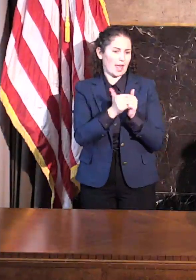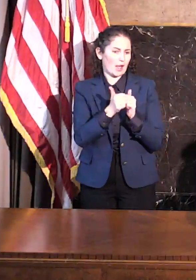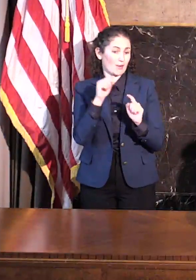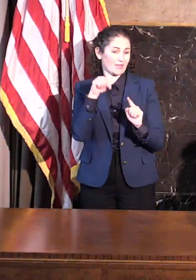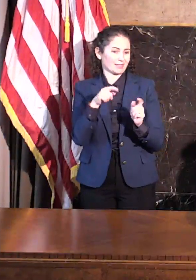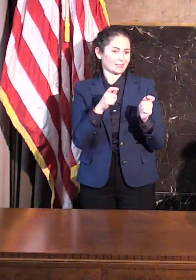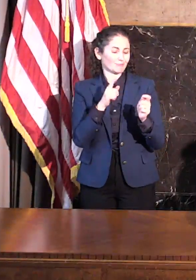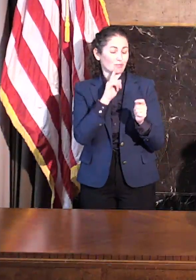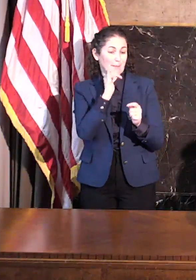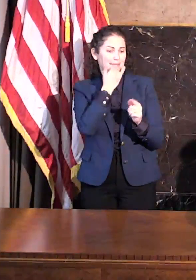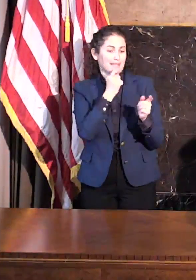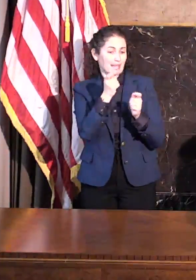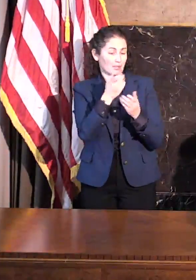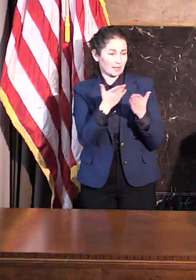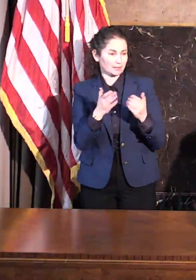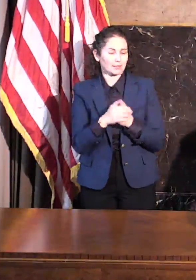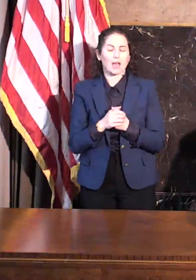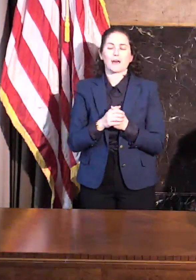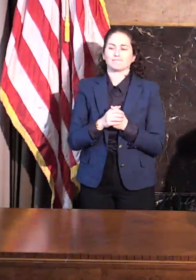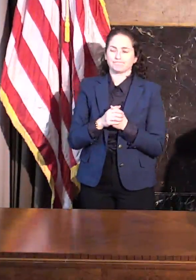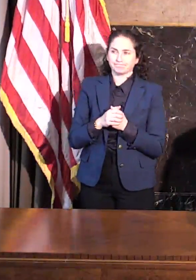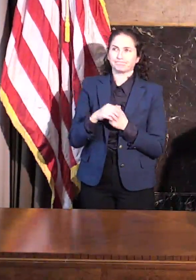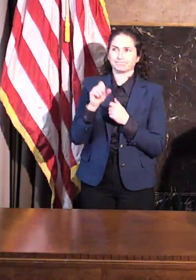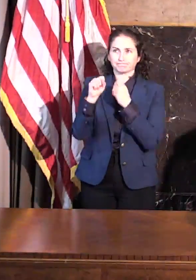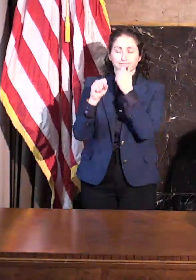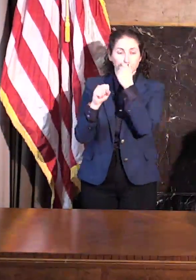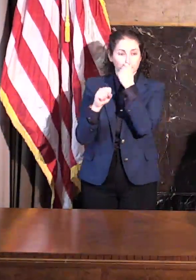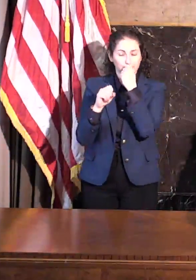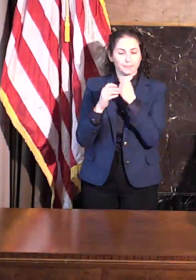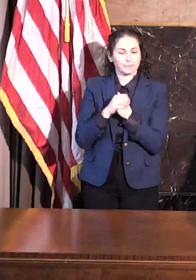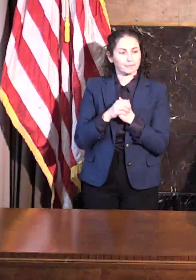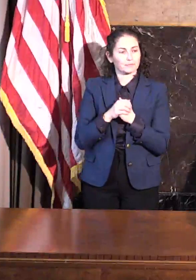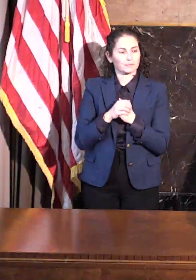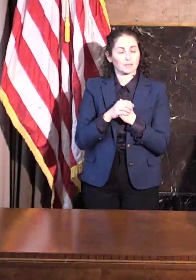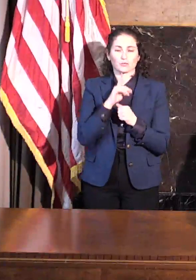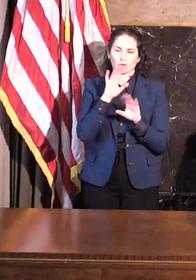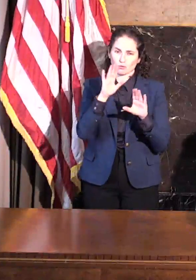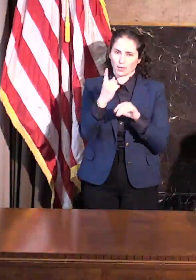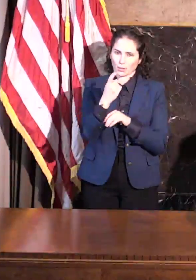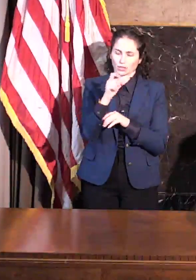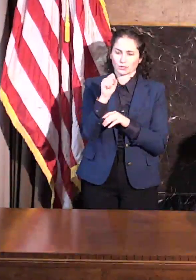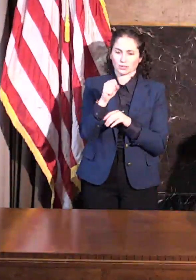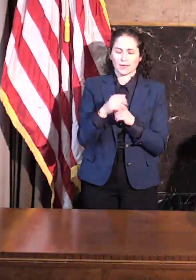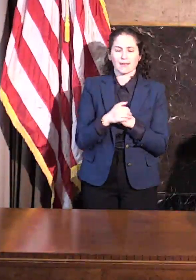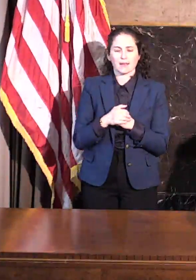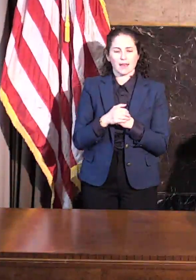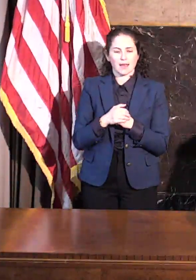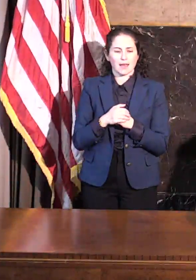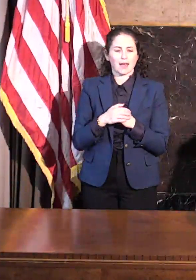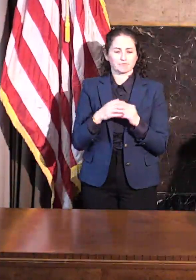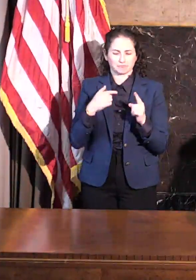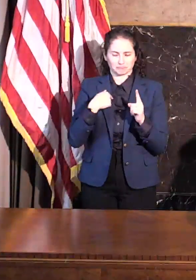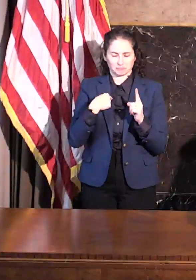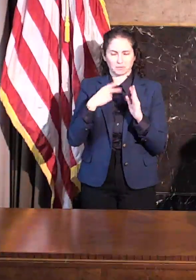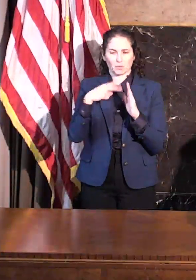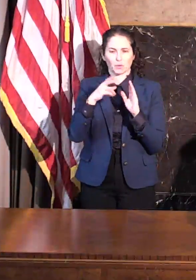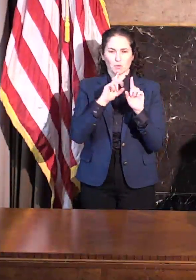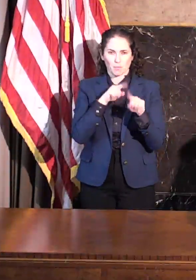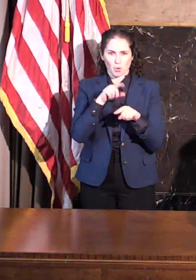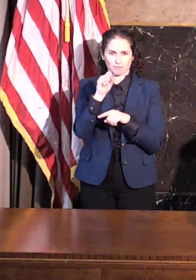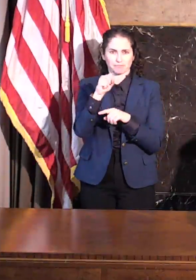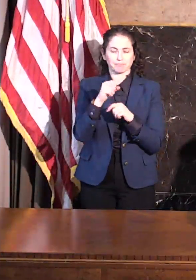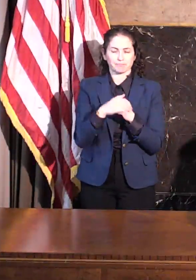The pandemic will end, and then we will have an endemic situation, and the coronavirus is still going to be here. COVID is still going to be here.